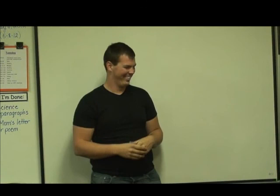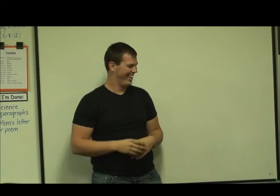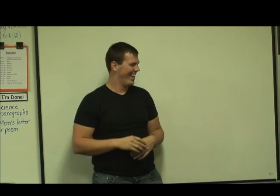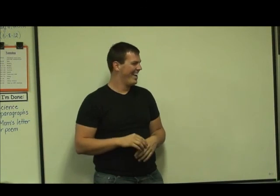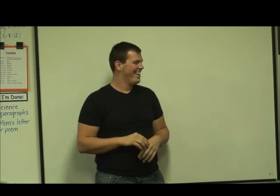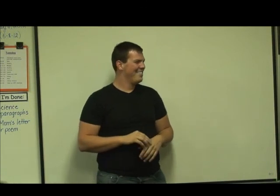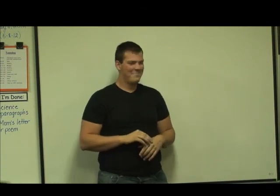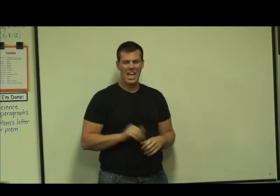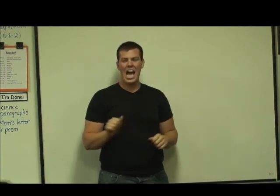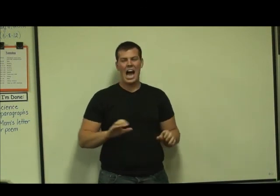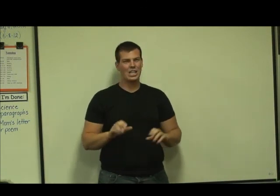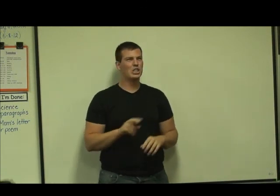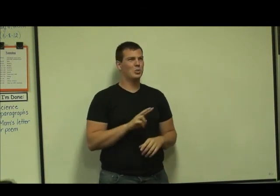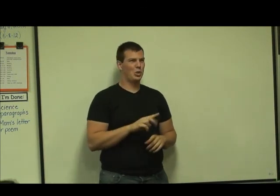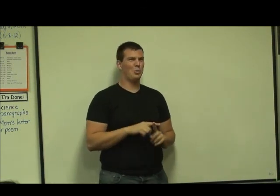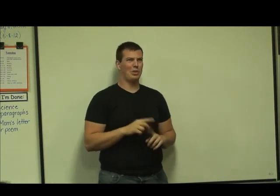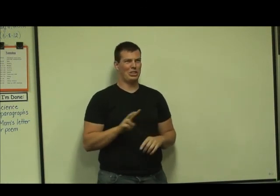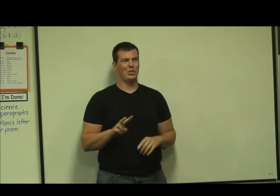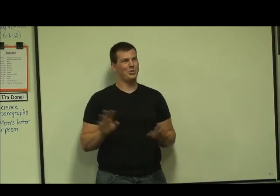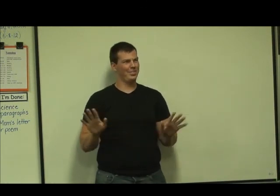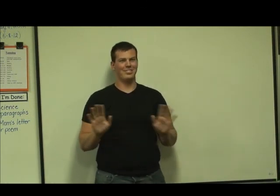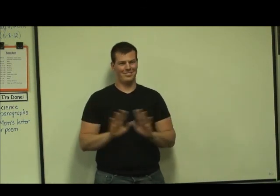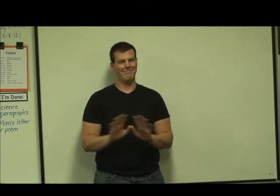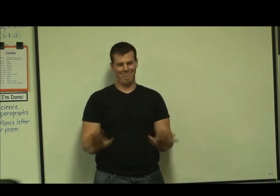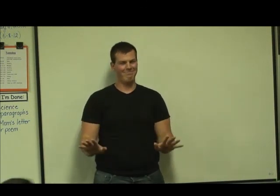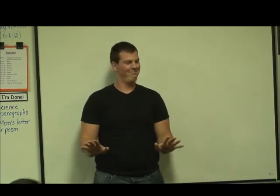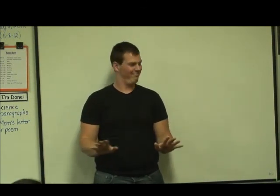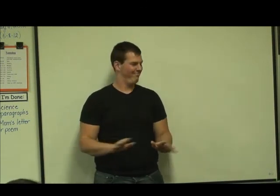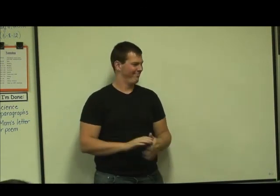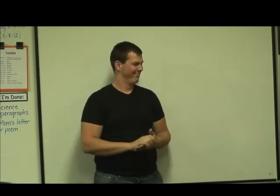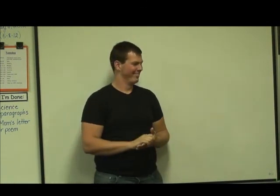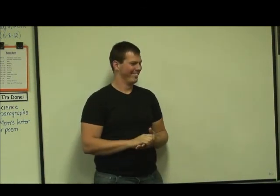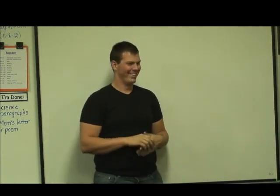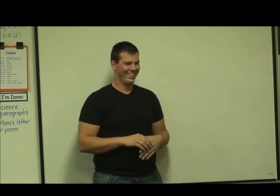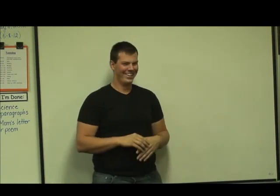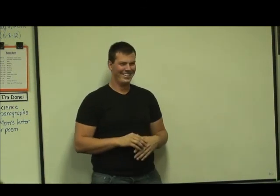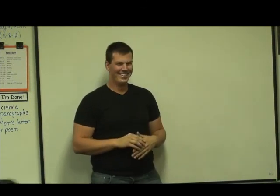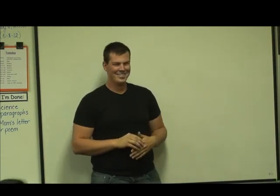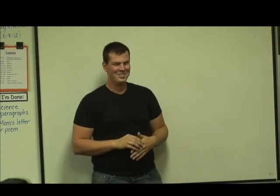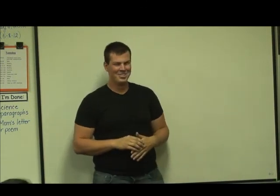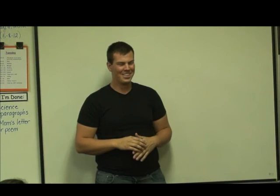I can do that. Oh, you got it. I can do two for two.